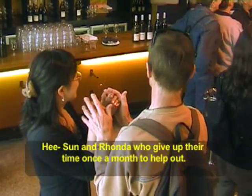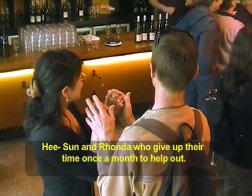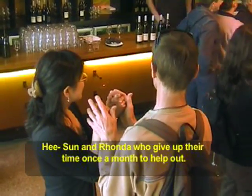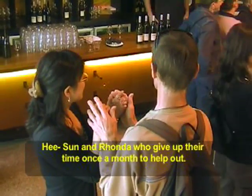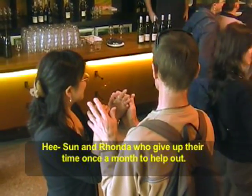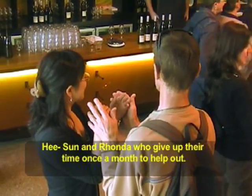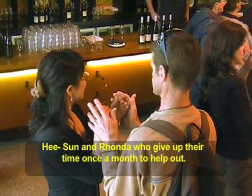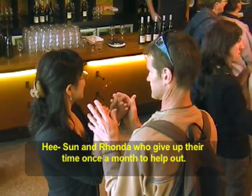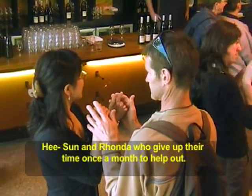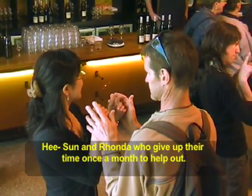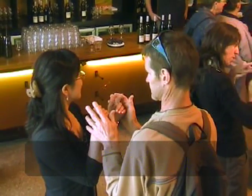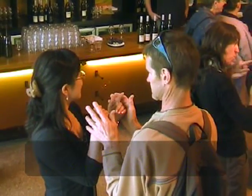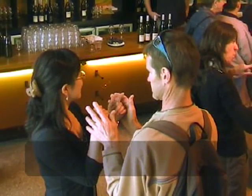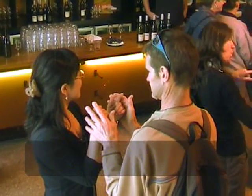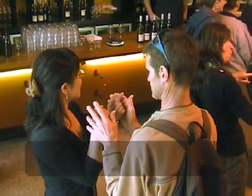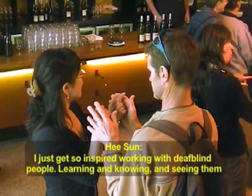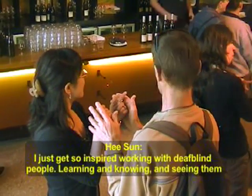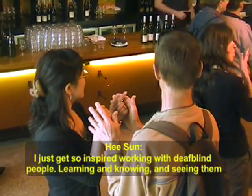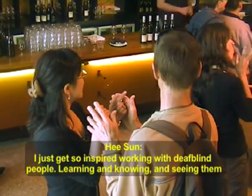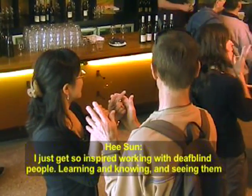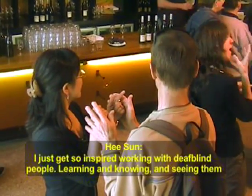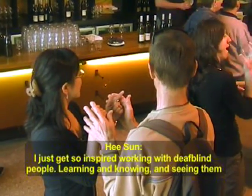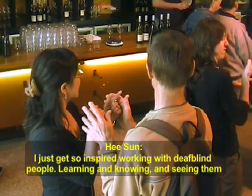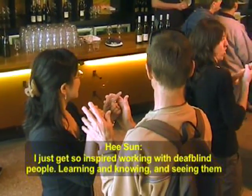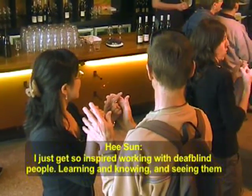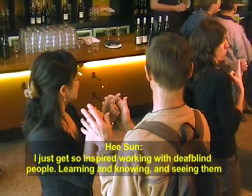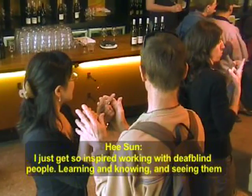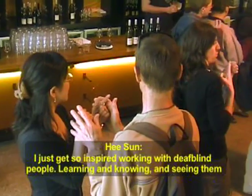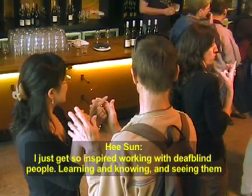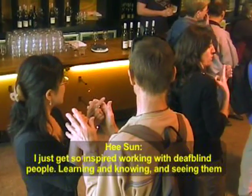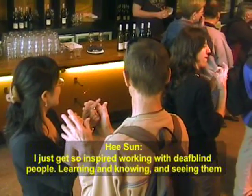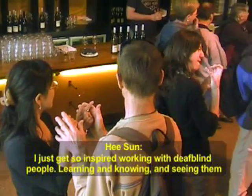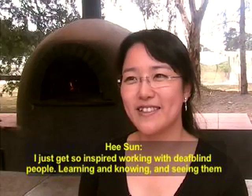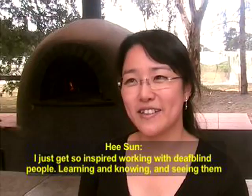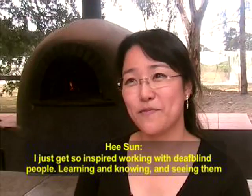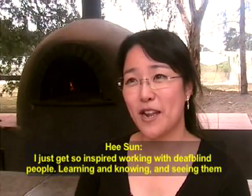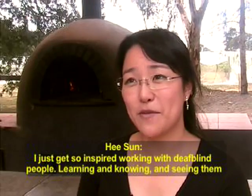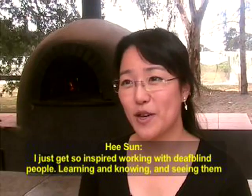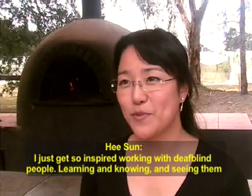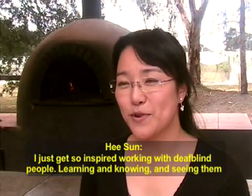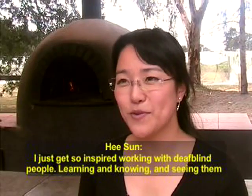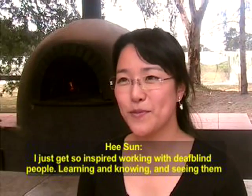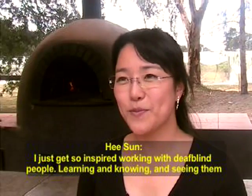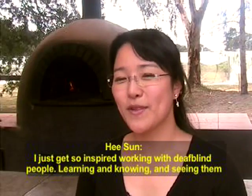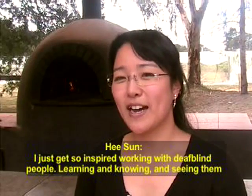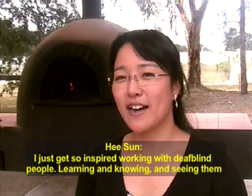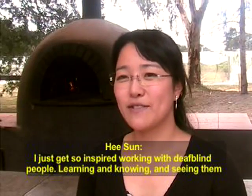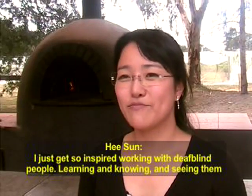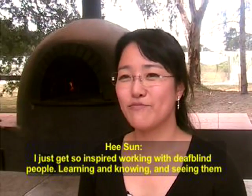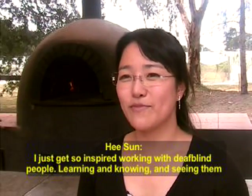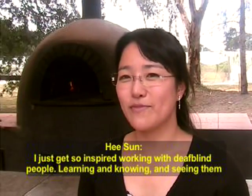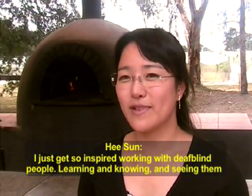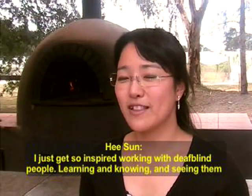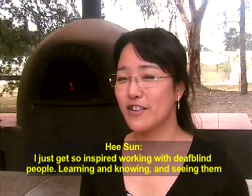up their time once a month to help out. I just get so inspired working with deafblind people,